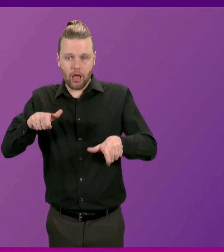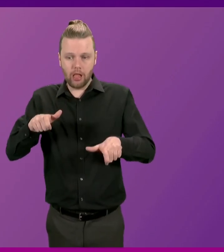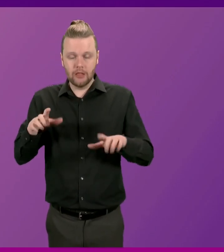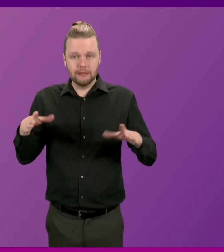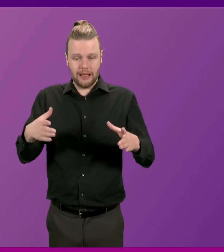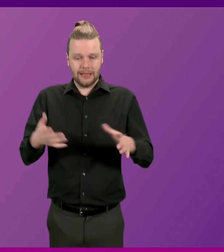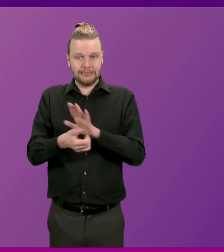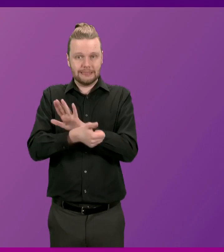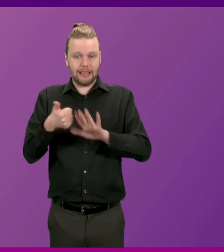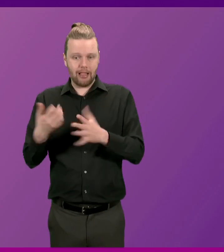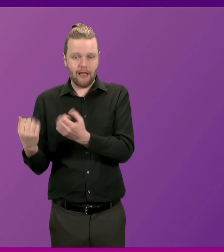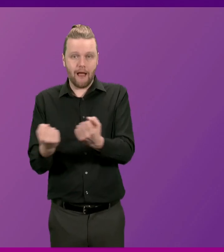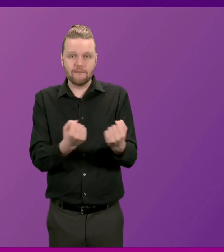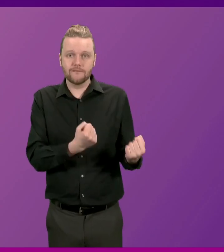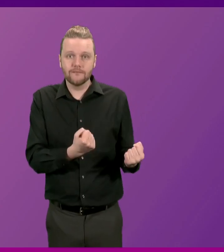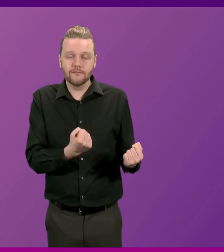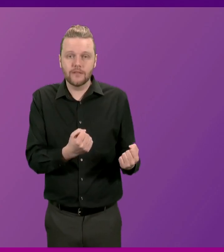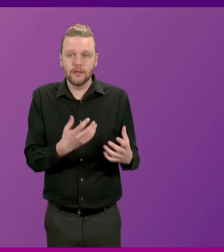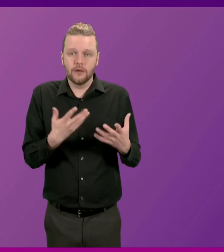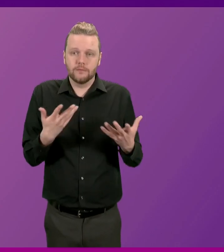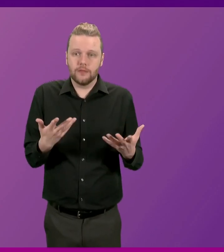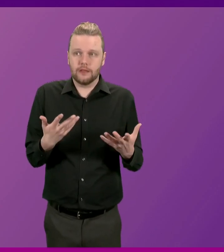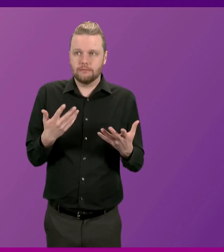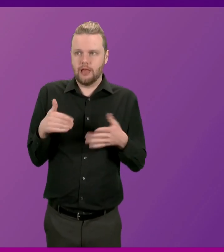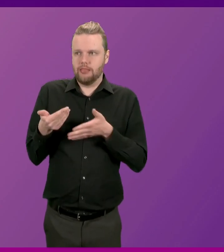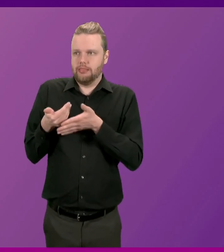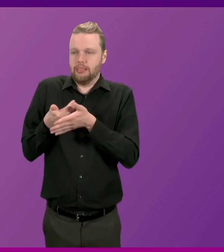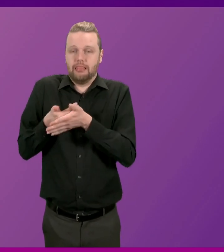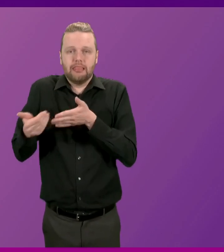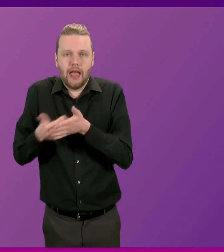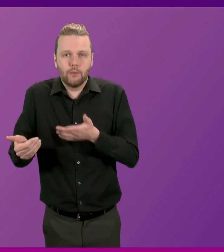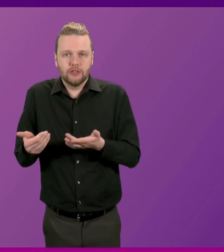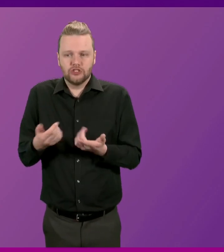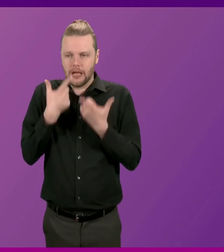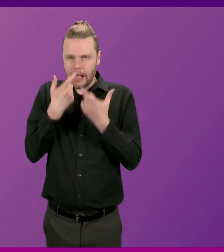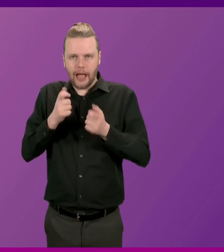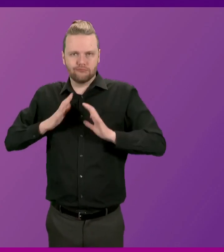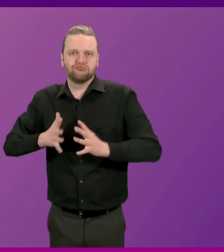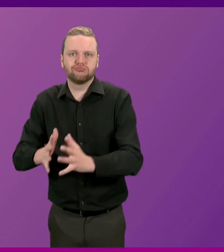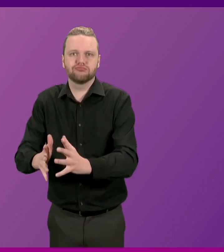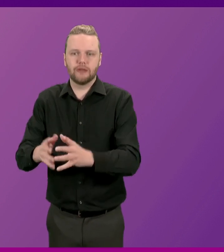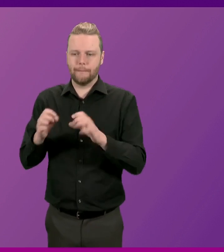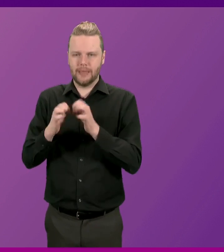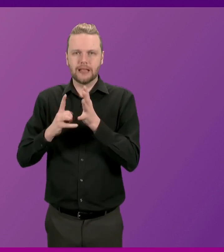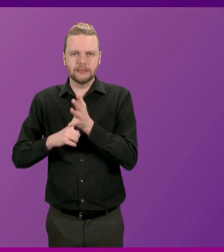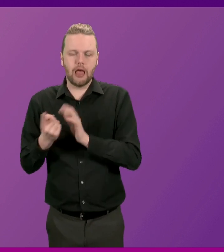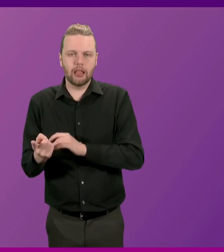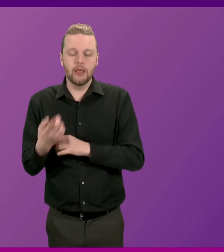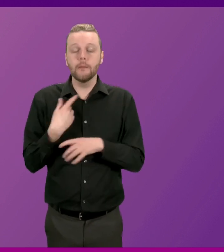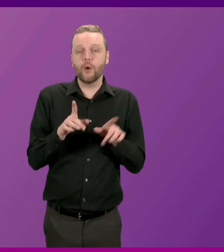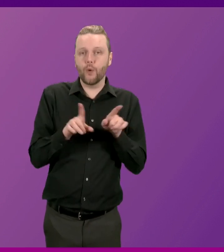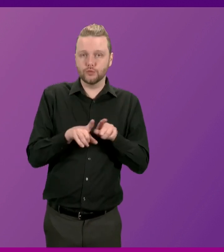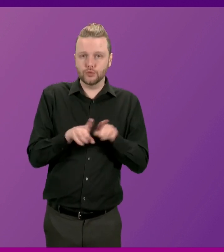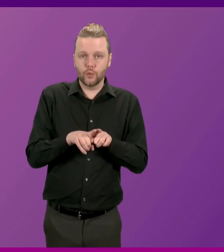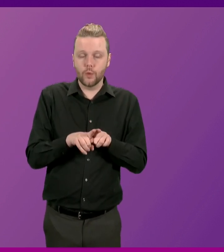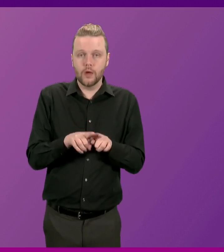the skills, the language capabilities in BSL, but also